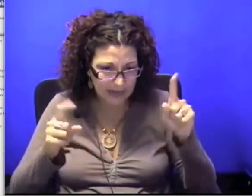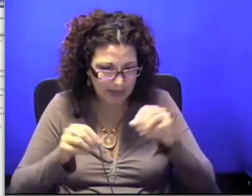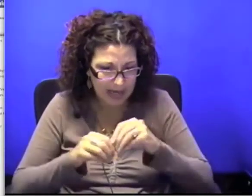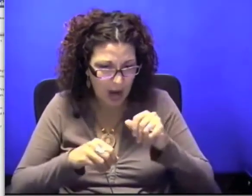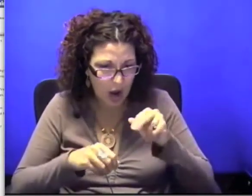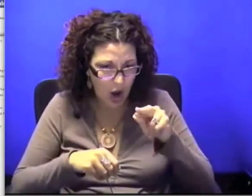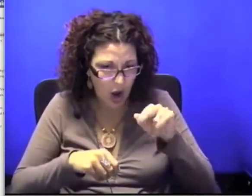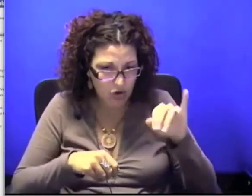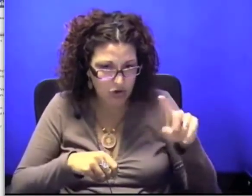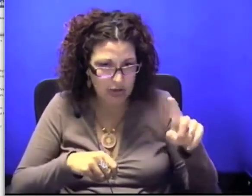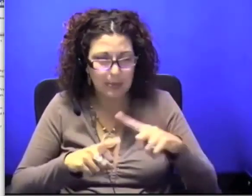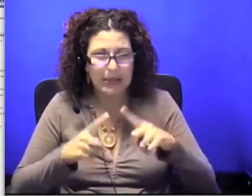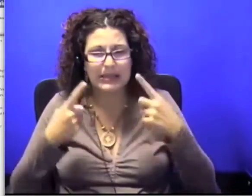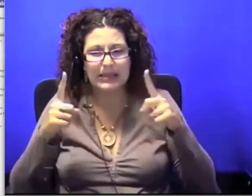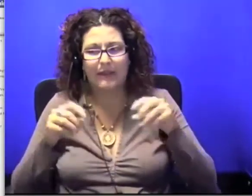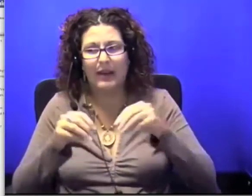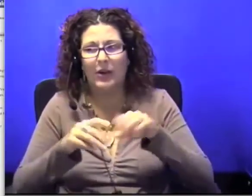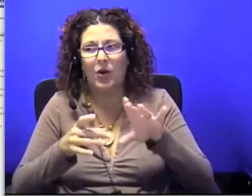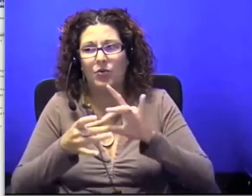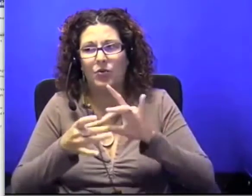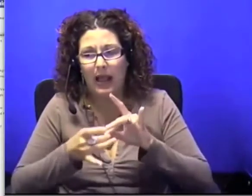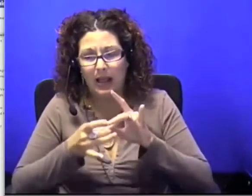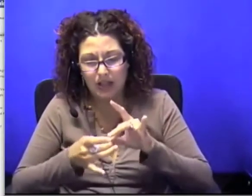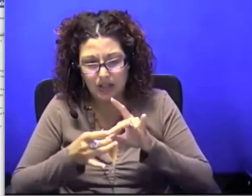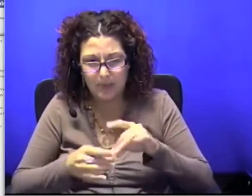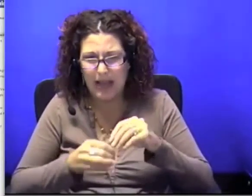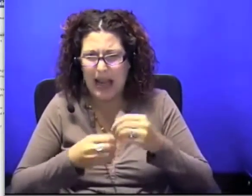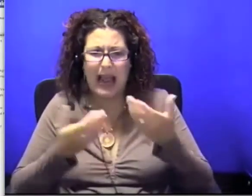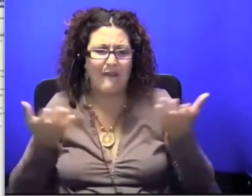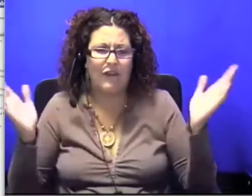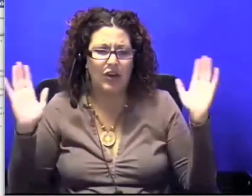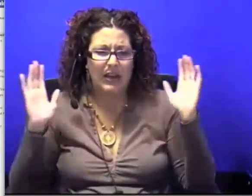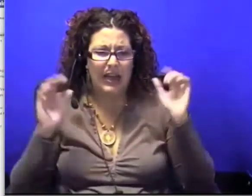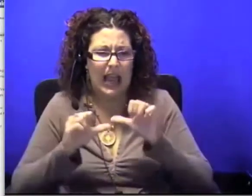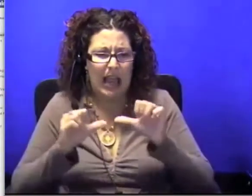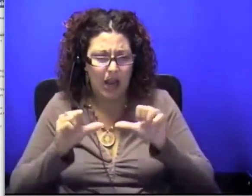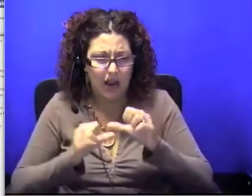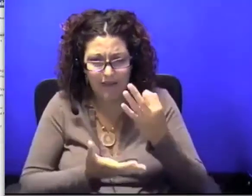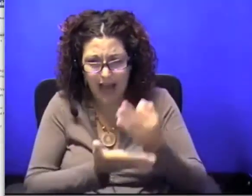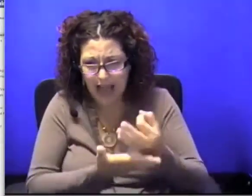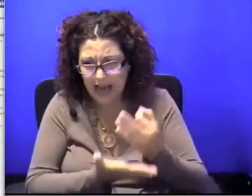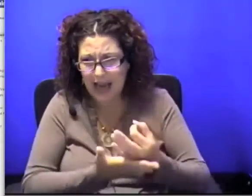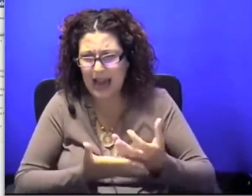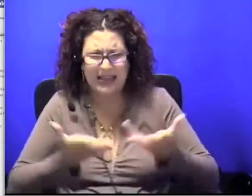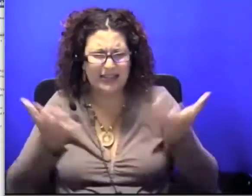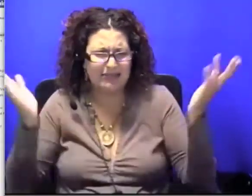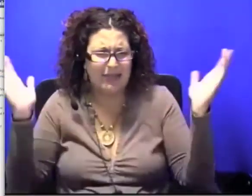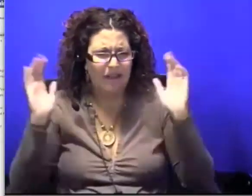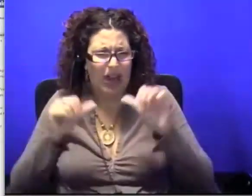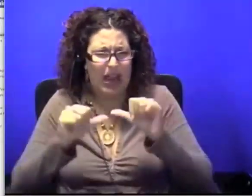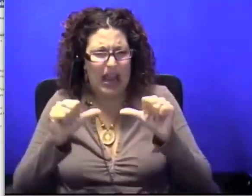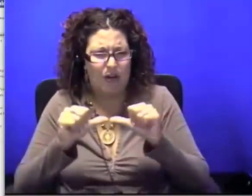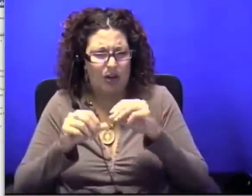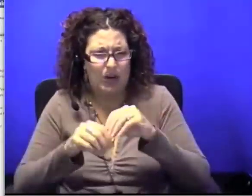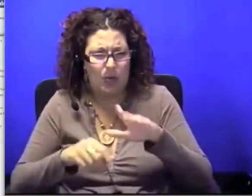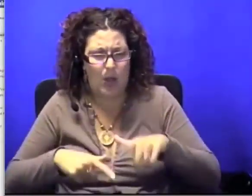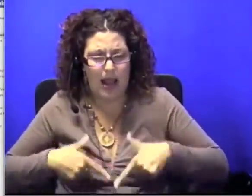successful in RX, but successful in your relationships and successful in every area, finances, every area of your life. That's